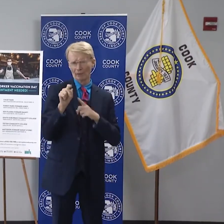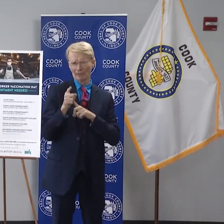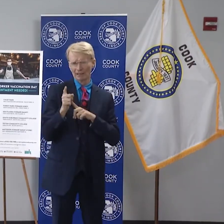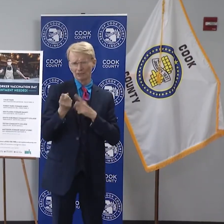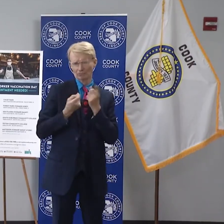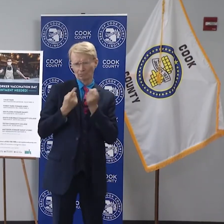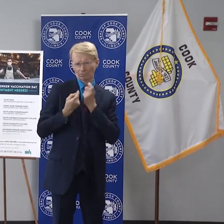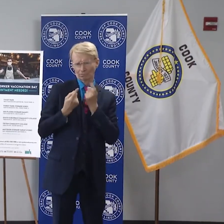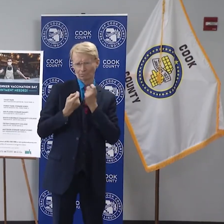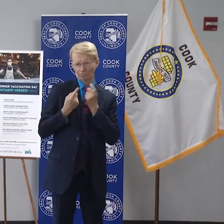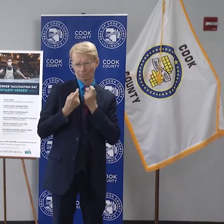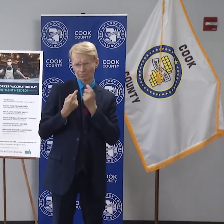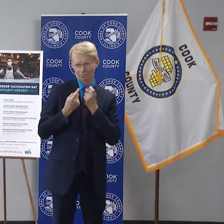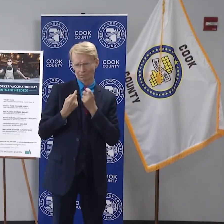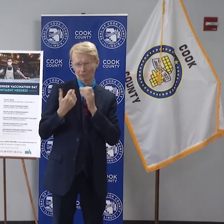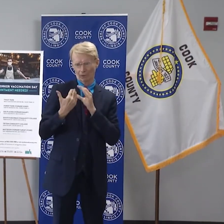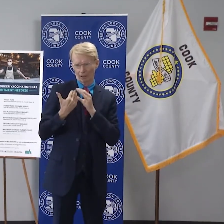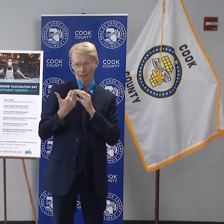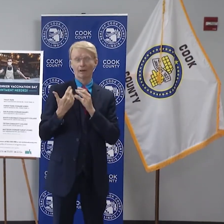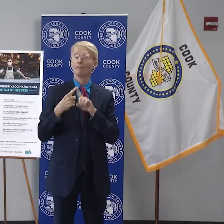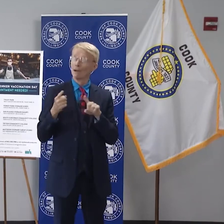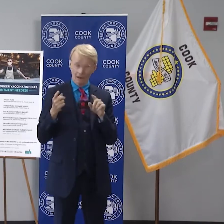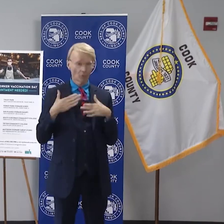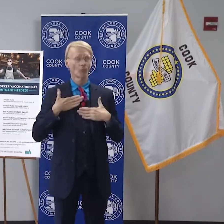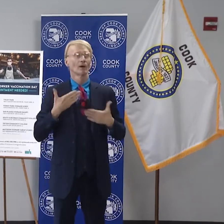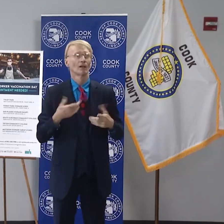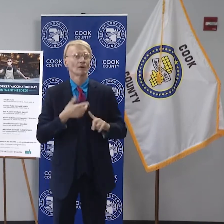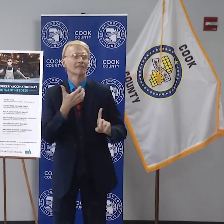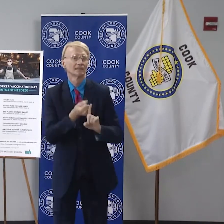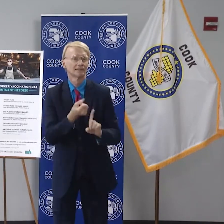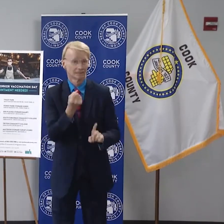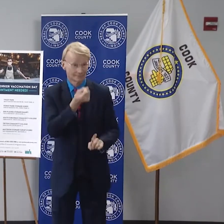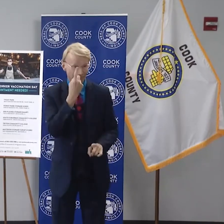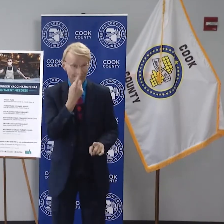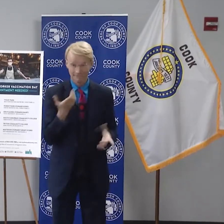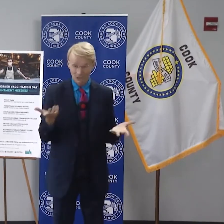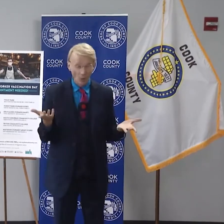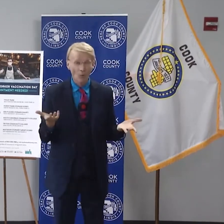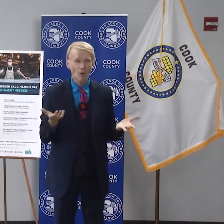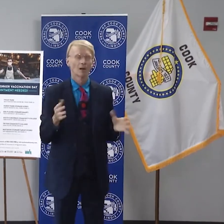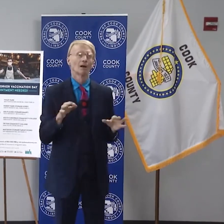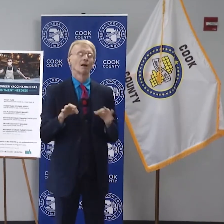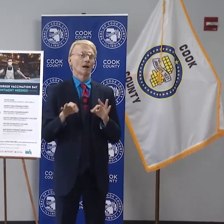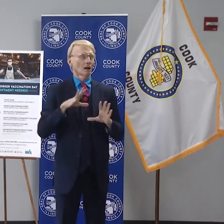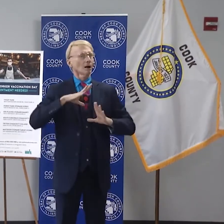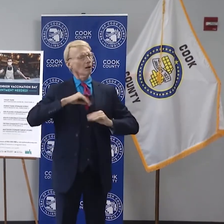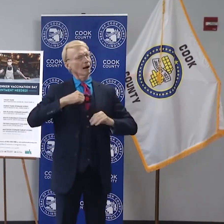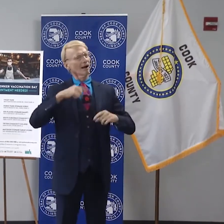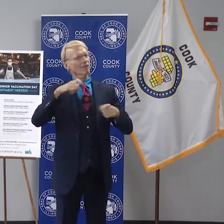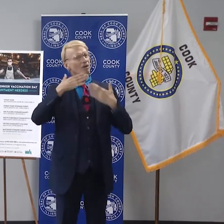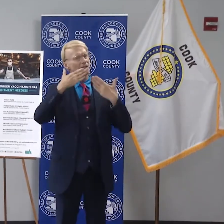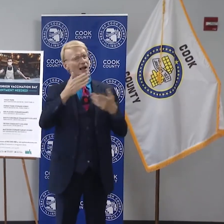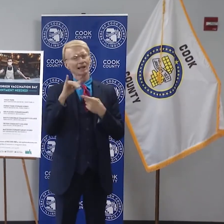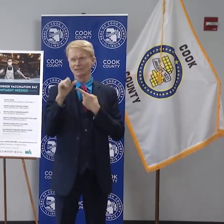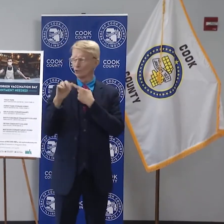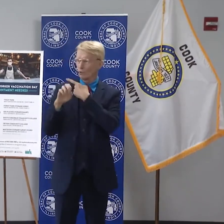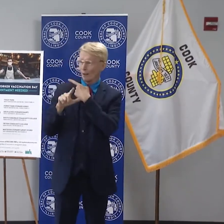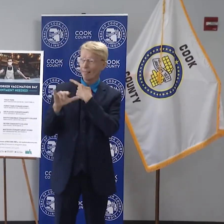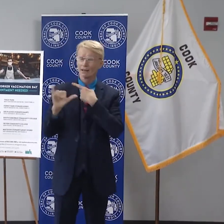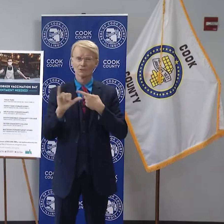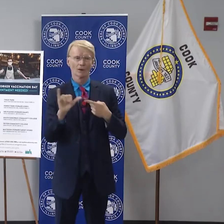to get them to get the vaccine, but almost everybody took the vaccine. So they want that, and I got to thank Dr. Israel as well